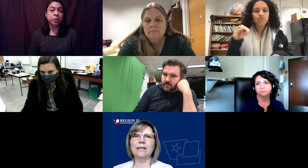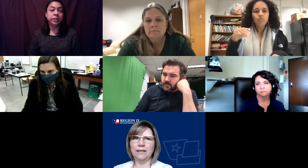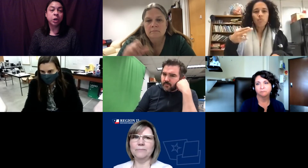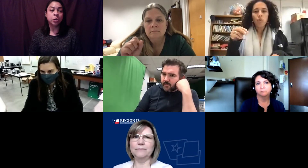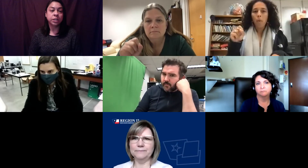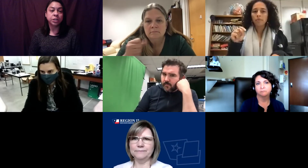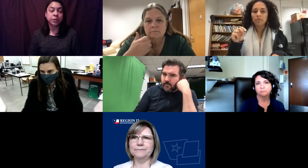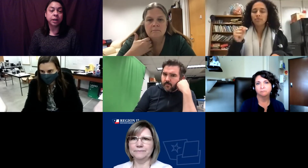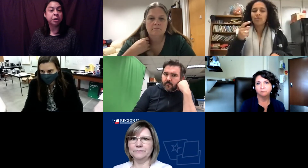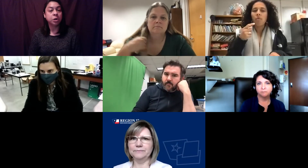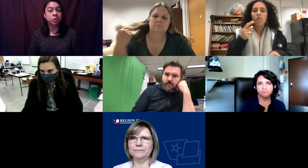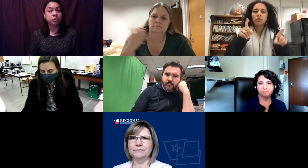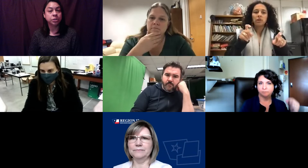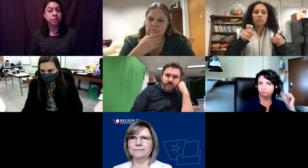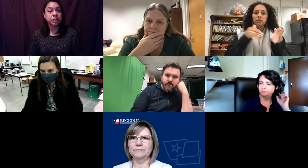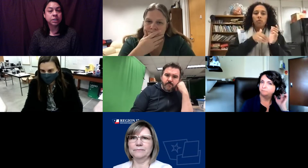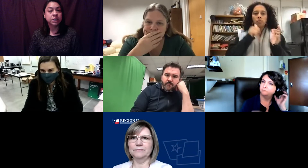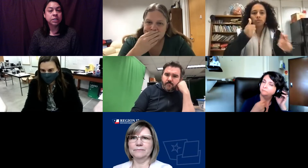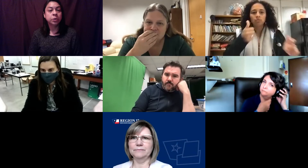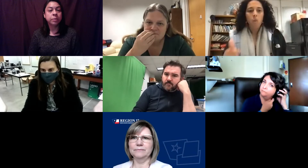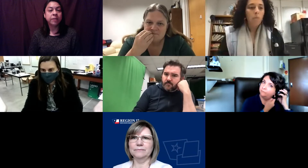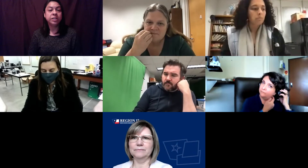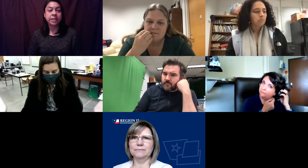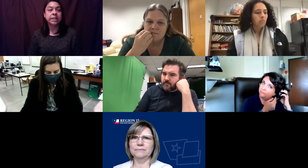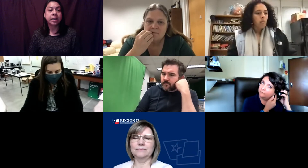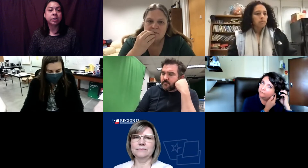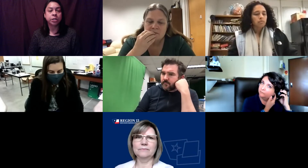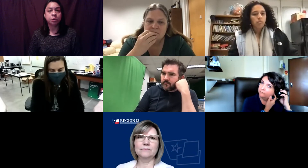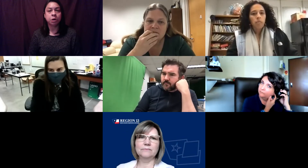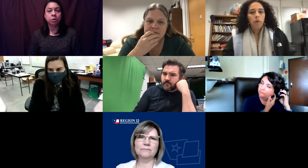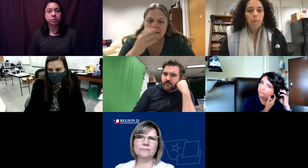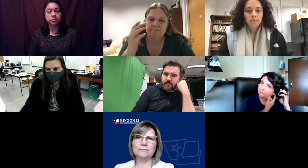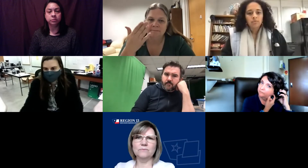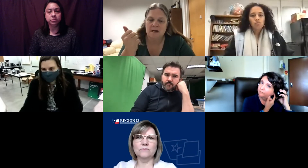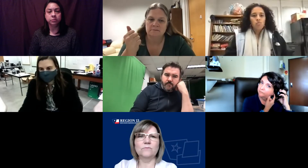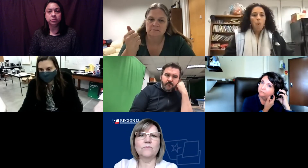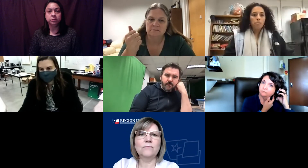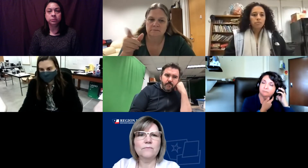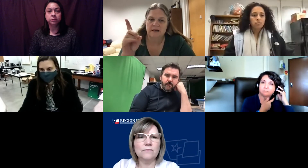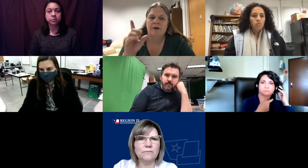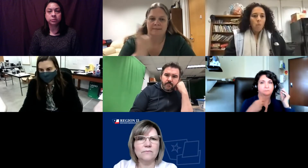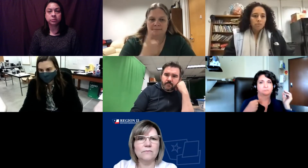think only the host can do it. I'm a co-host. So we may have to test that out again tomorrow.